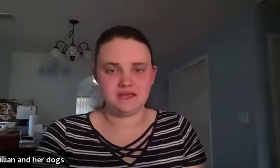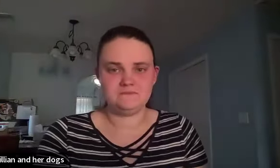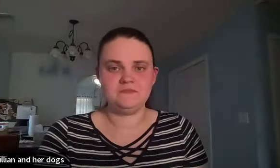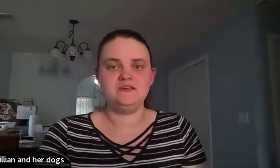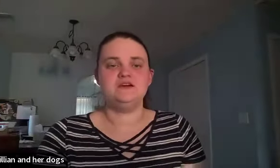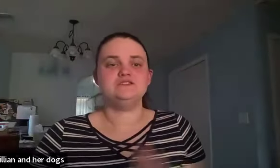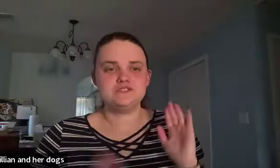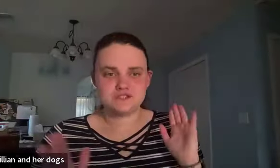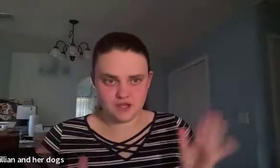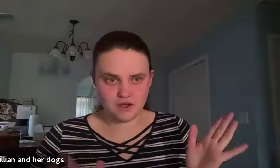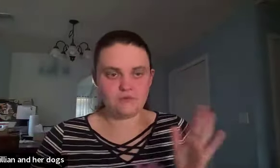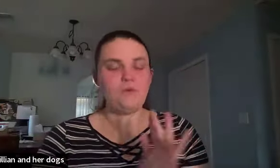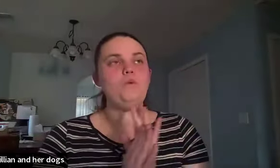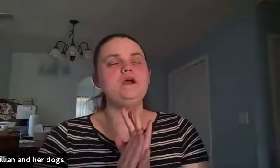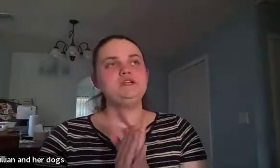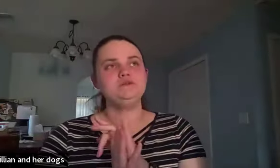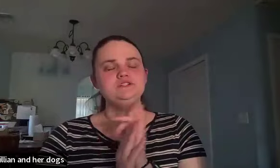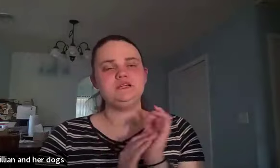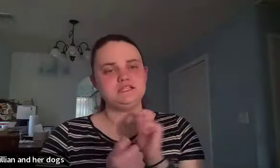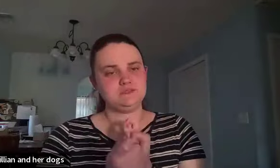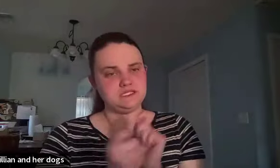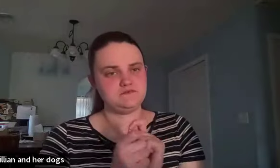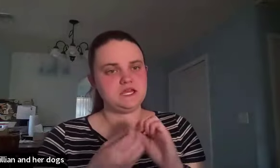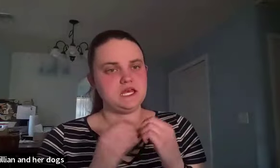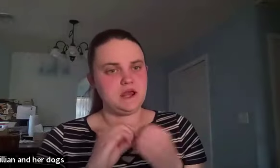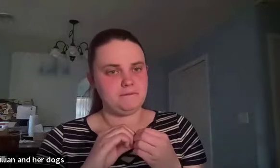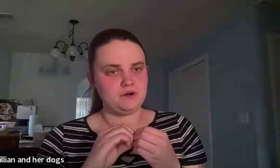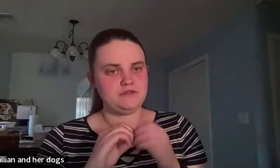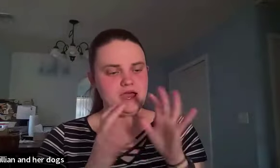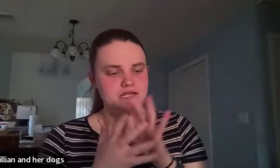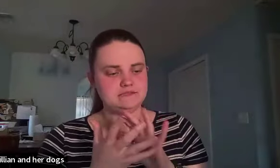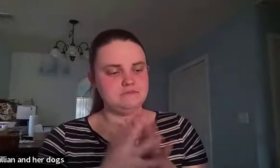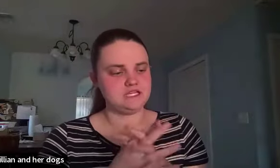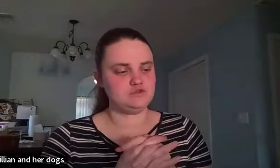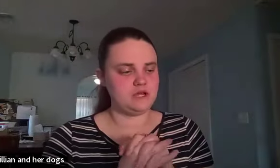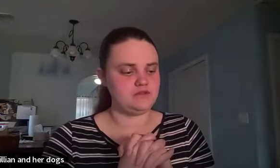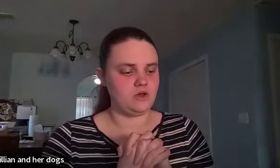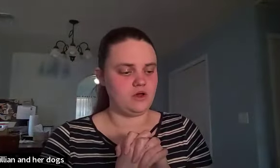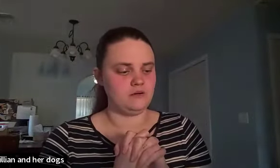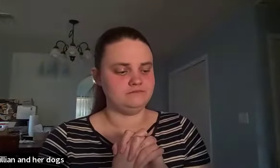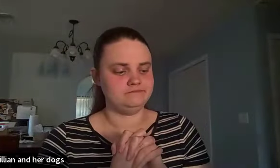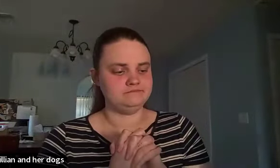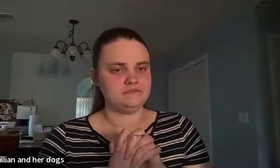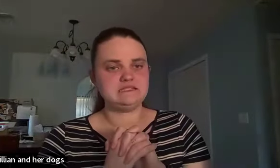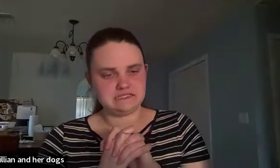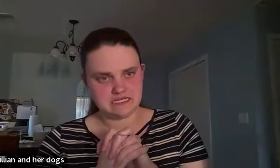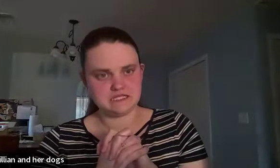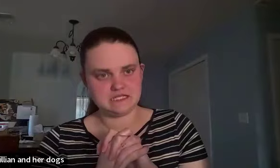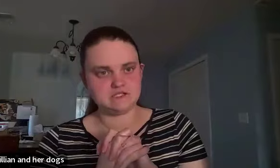Okay. So when you are doing a specific number that is mixed with, has like tens,